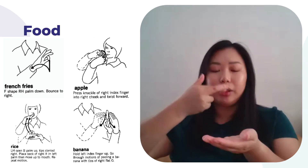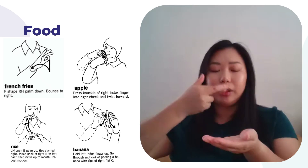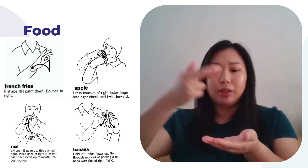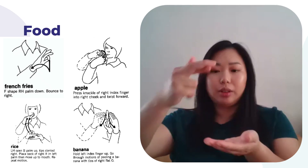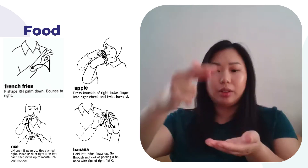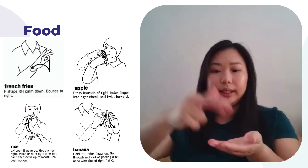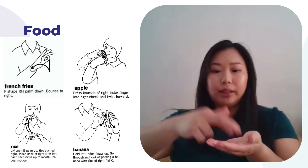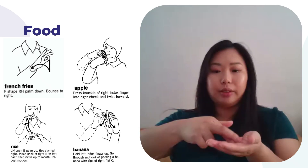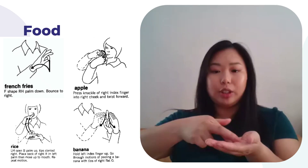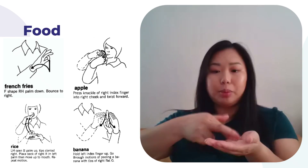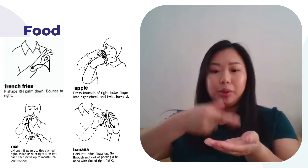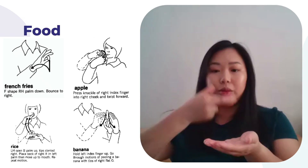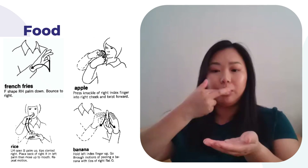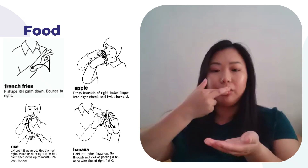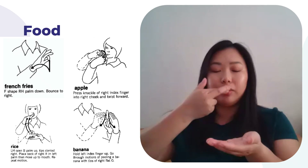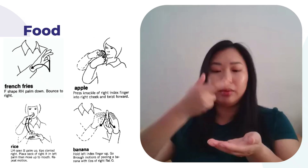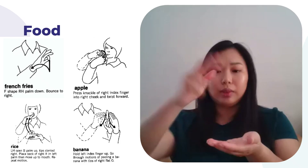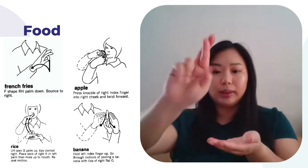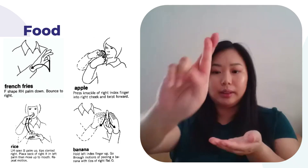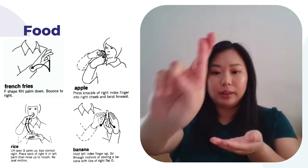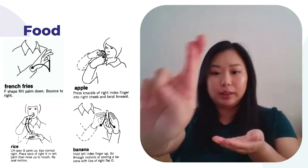like the sign for spoon.